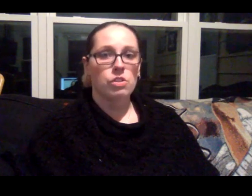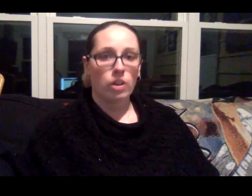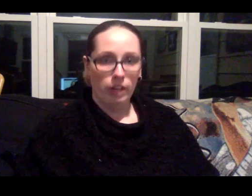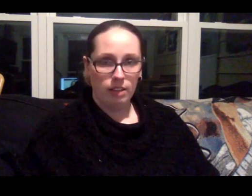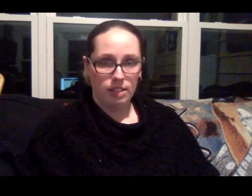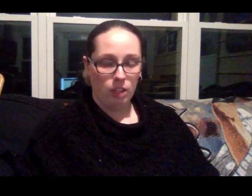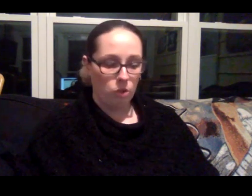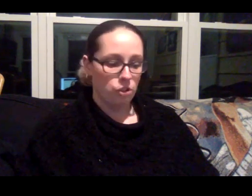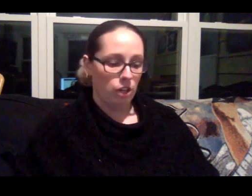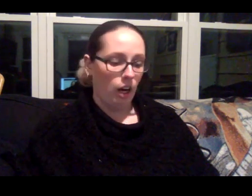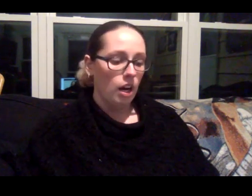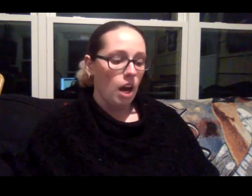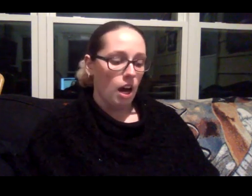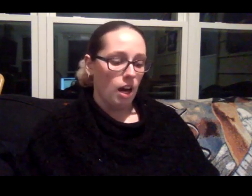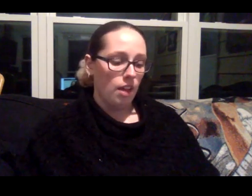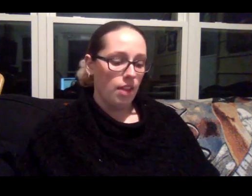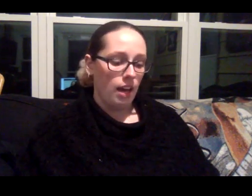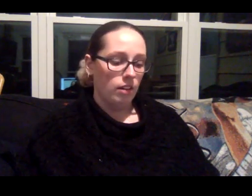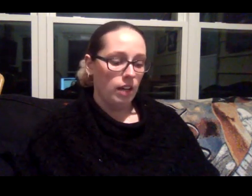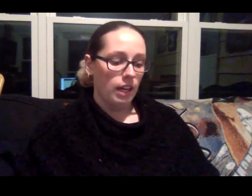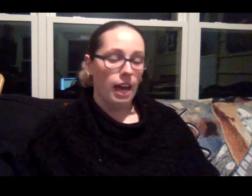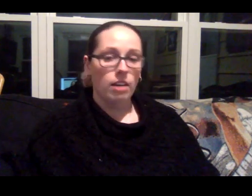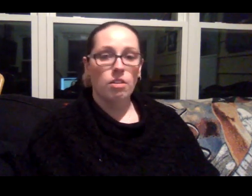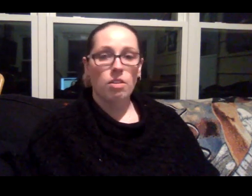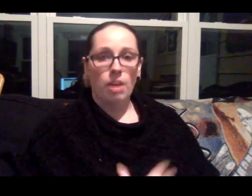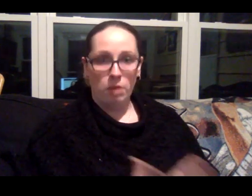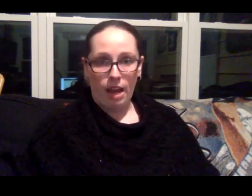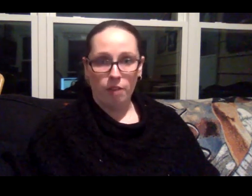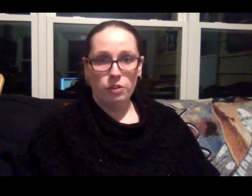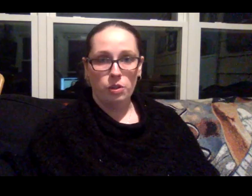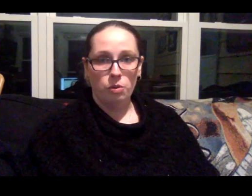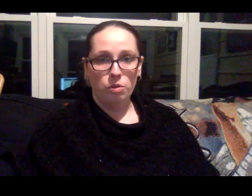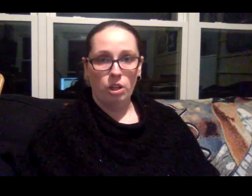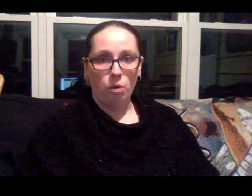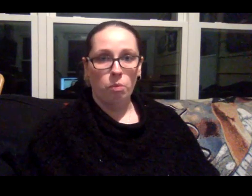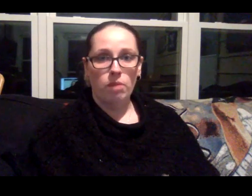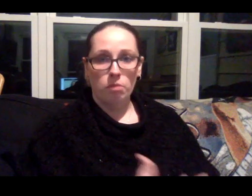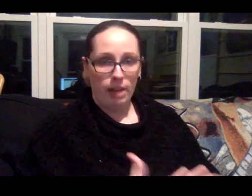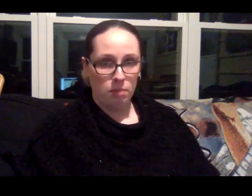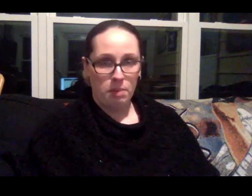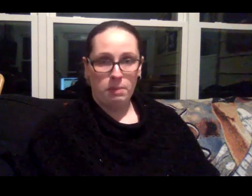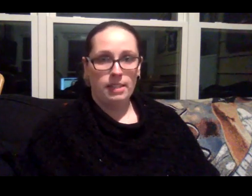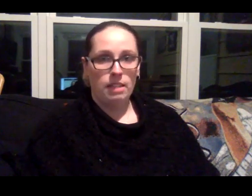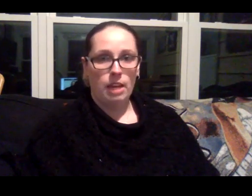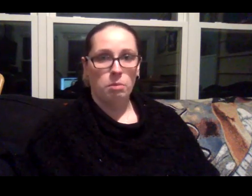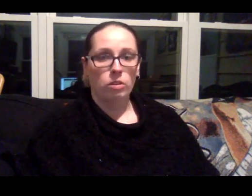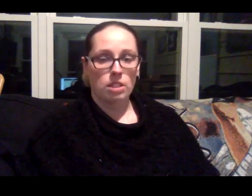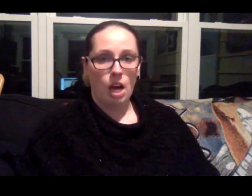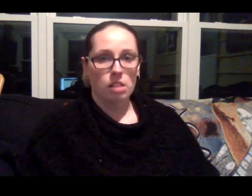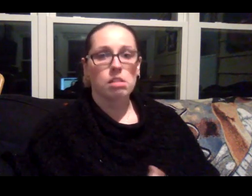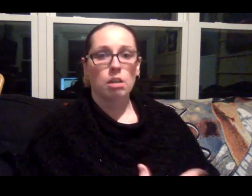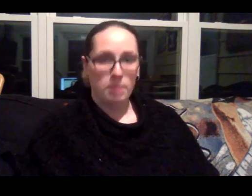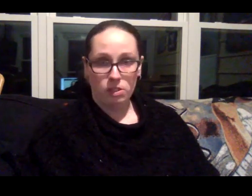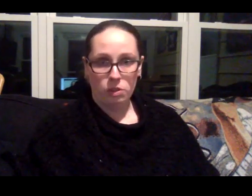during this closure, uh, then again, they would have to, you know, at the PPT table